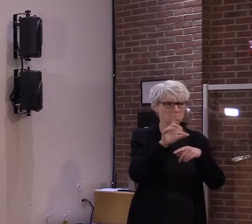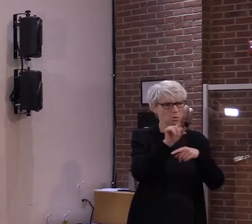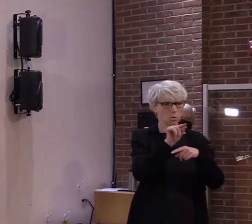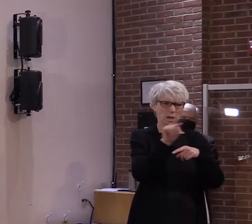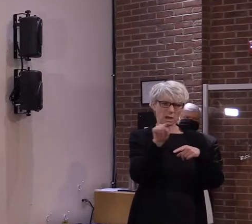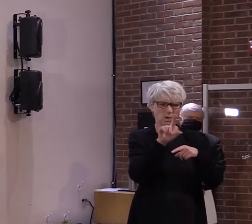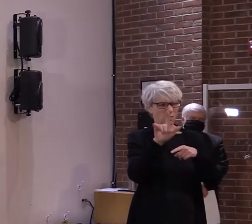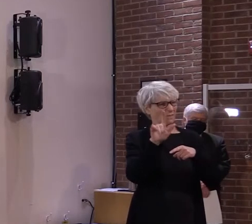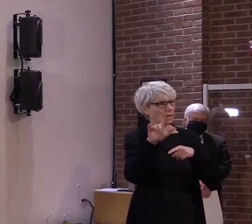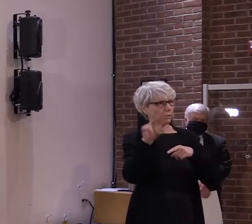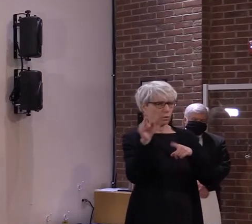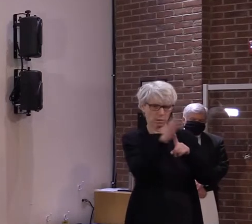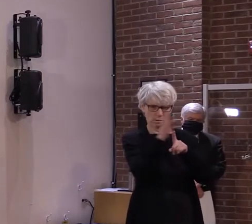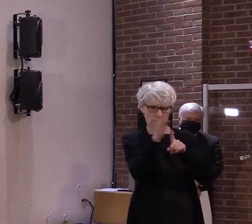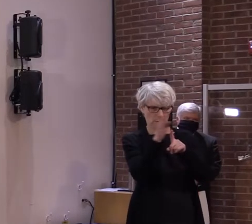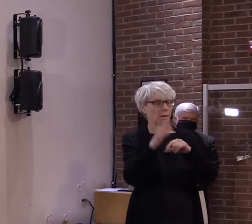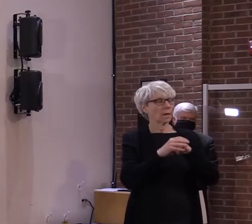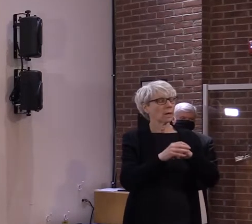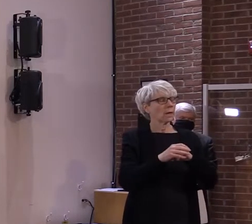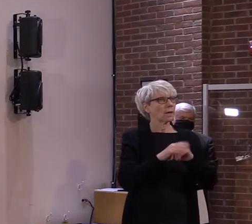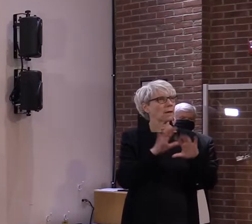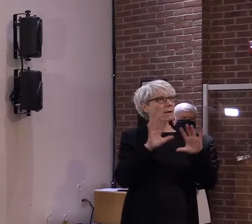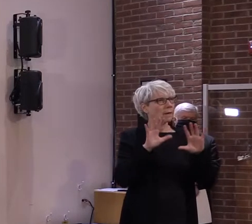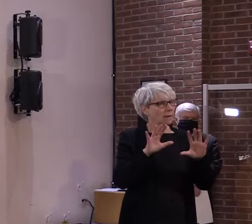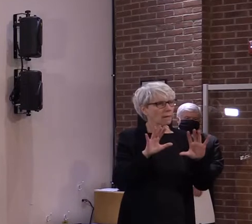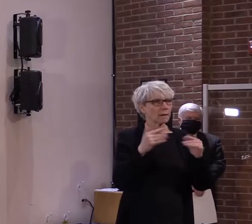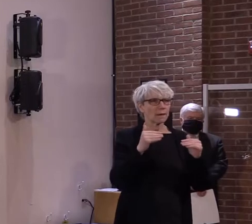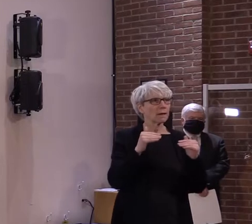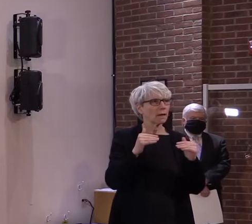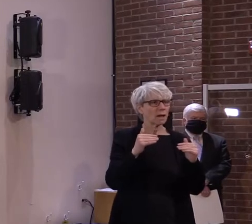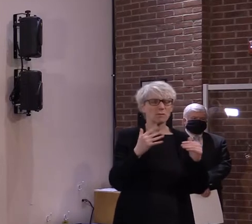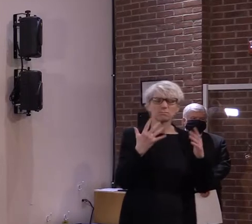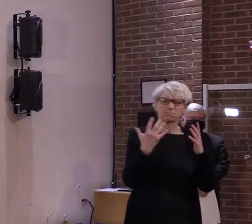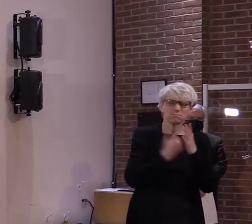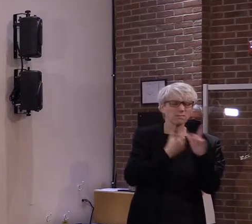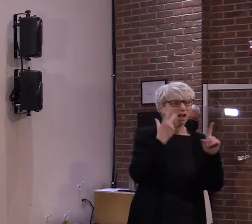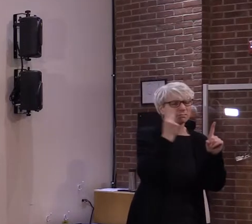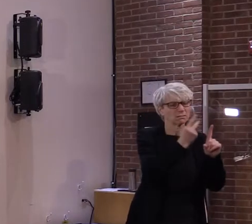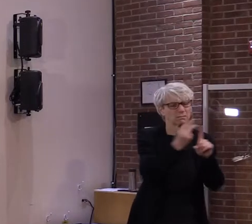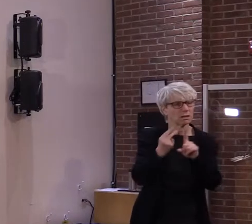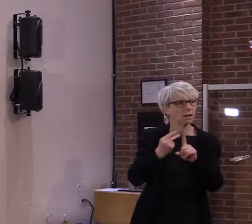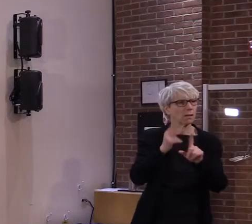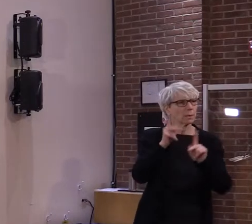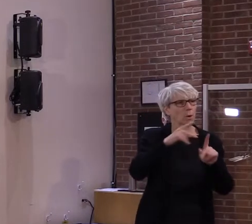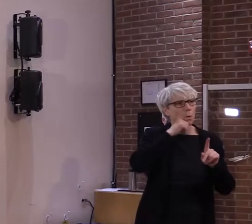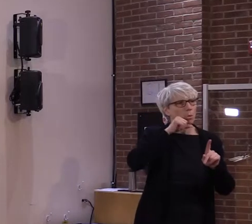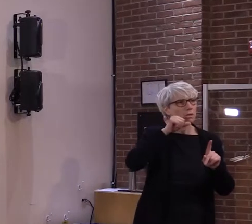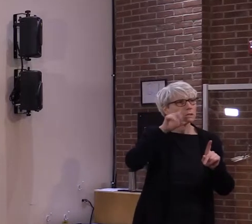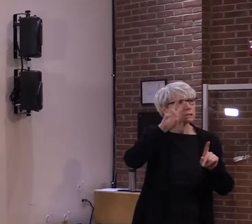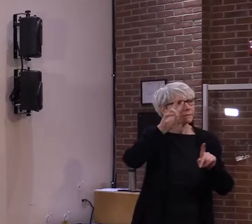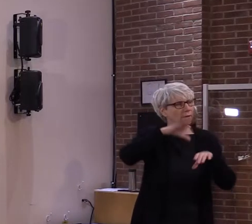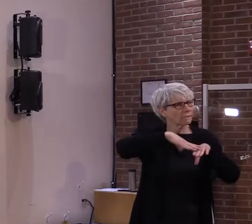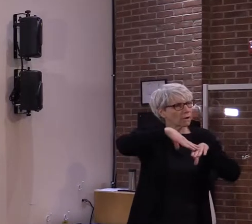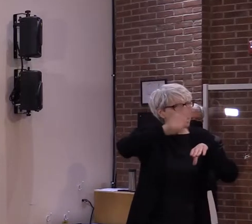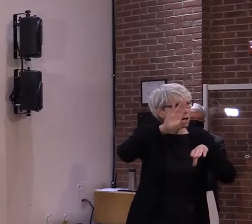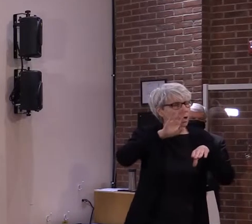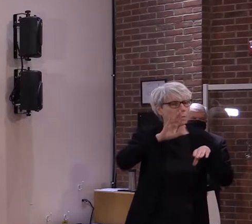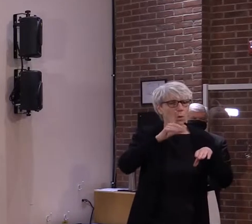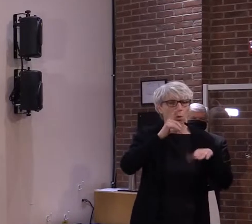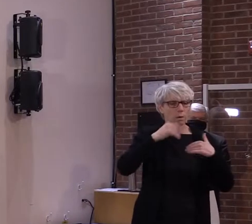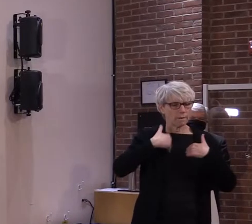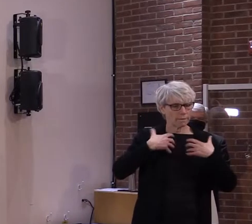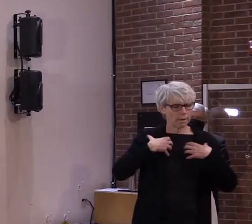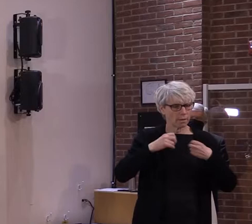mid-20s. But even though we're vaccinating the most vulnerable Vermonters over 65 and the oldest, I'm wondering, you know, why